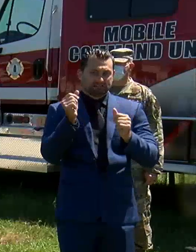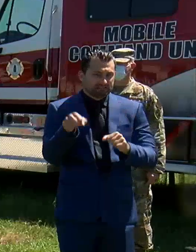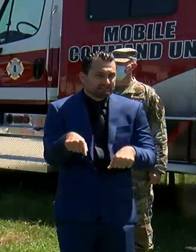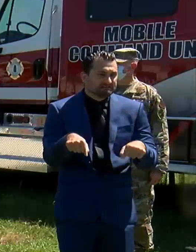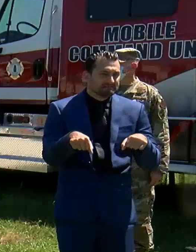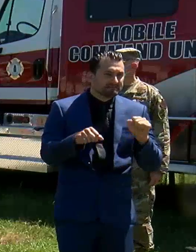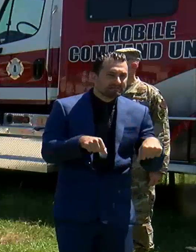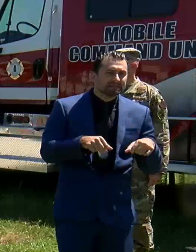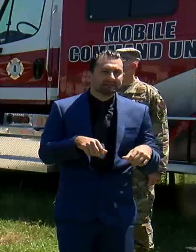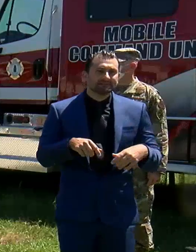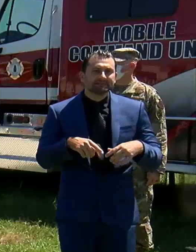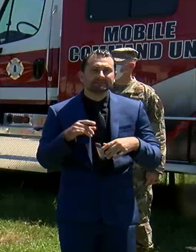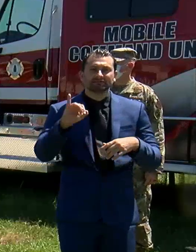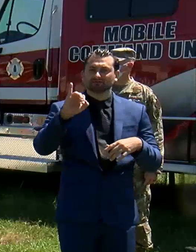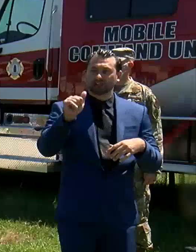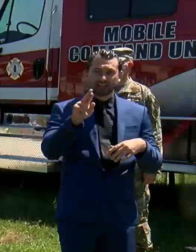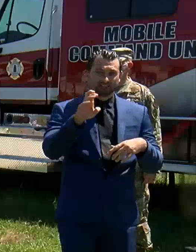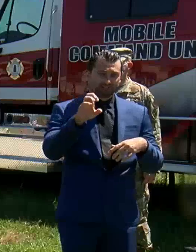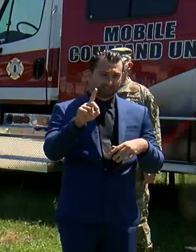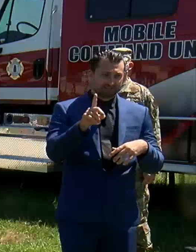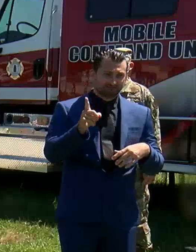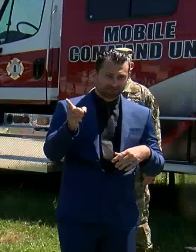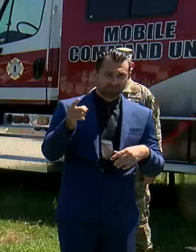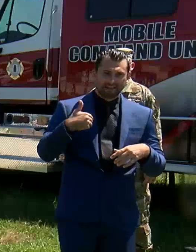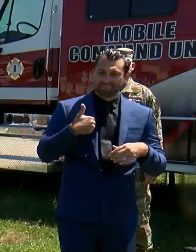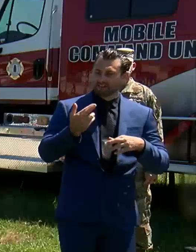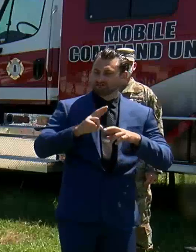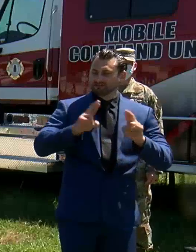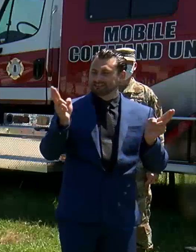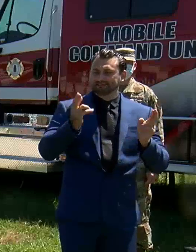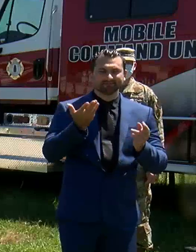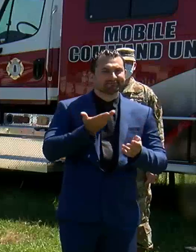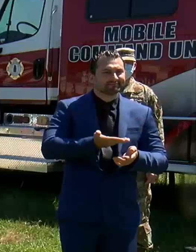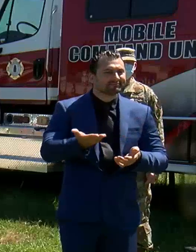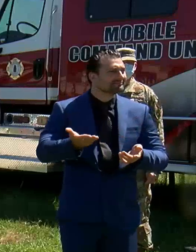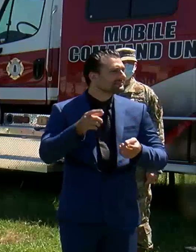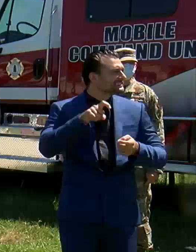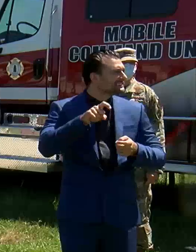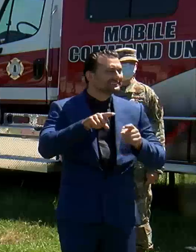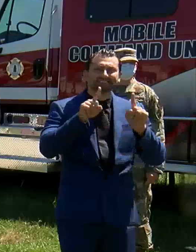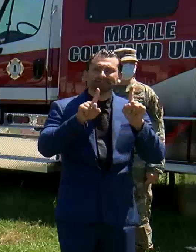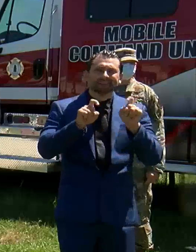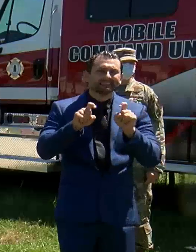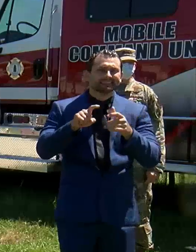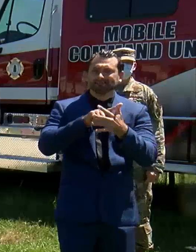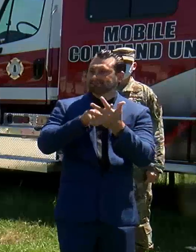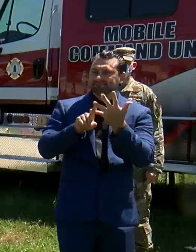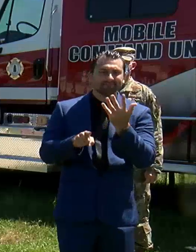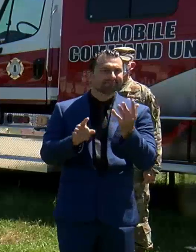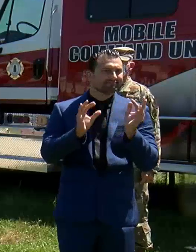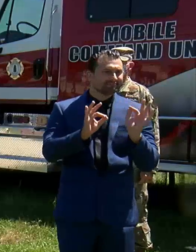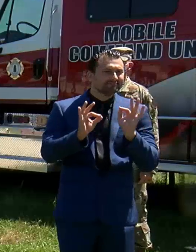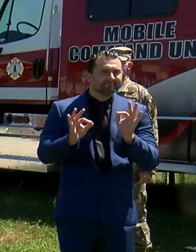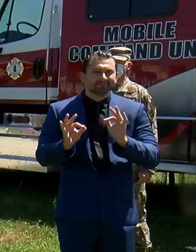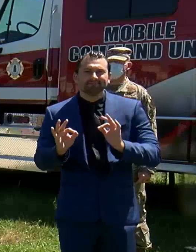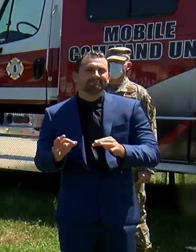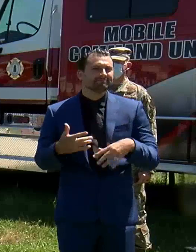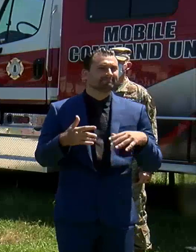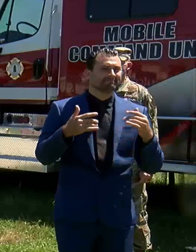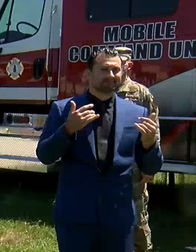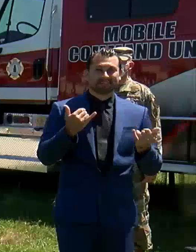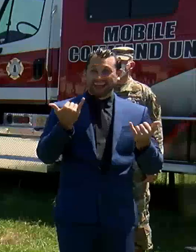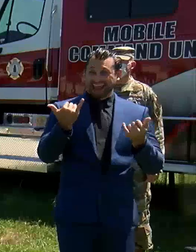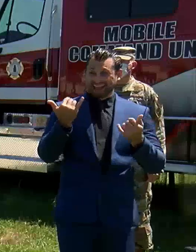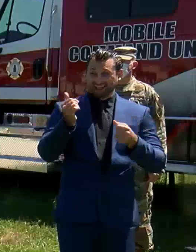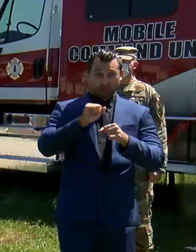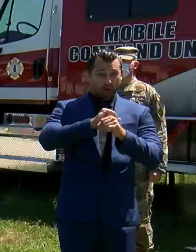to go. So far throughout the pandemic, just our drive-through sites have done 109,000 tests, the